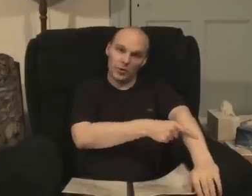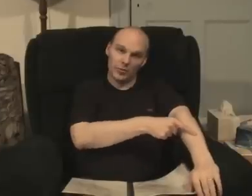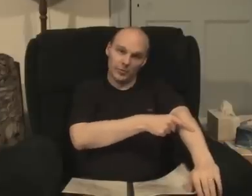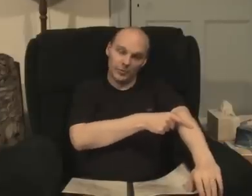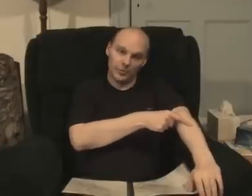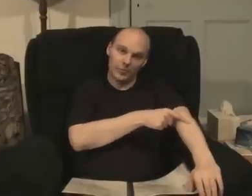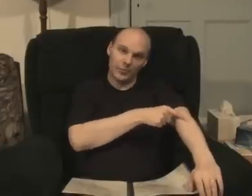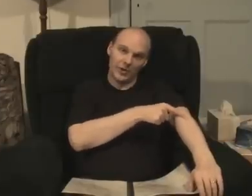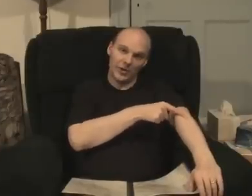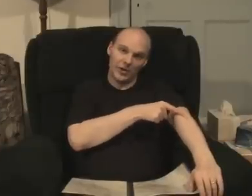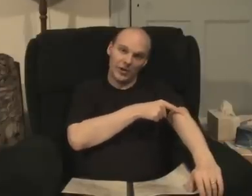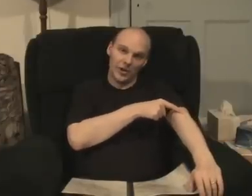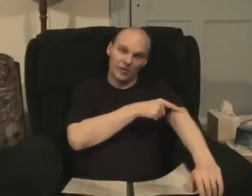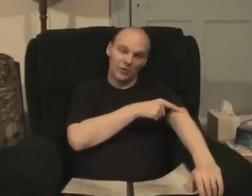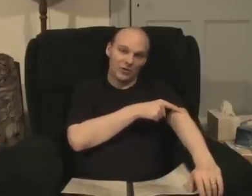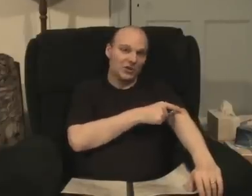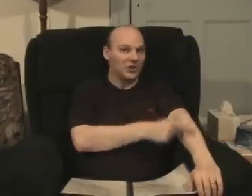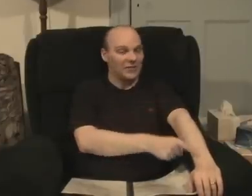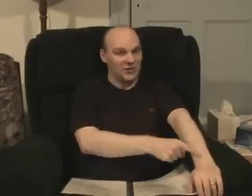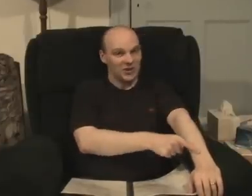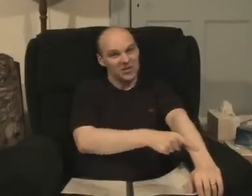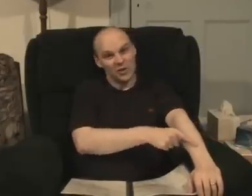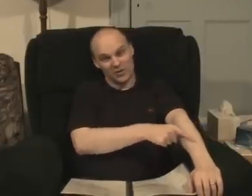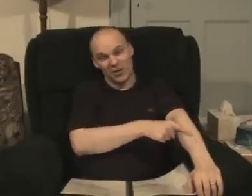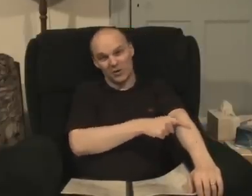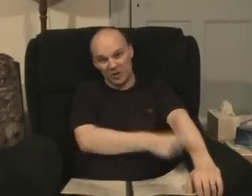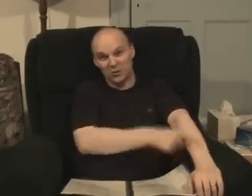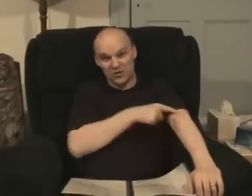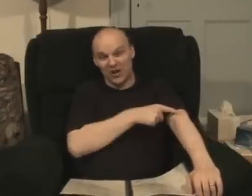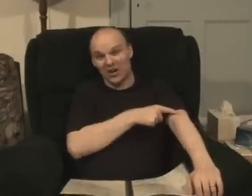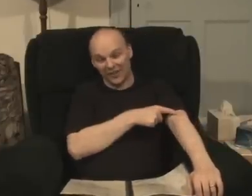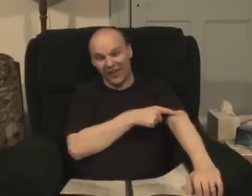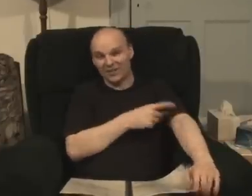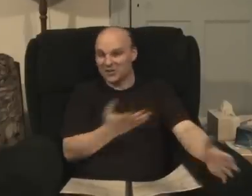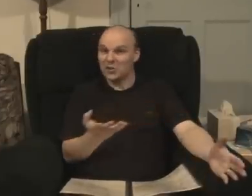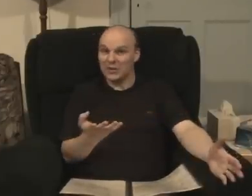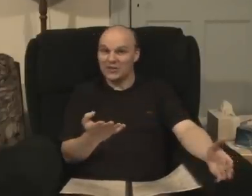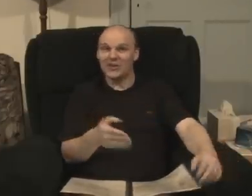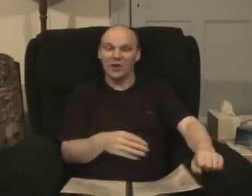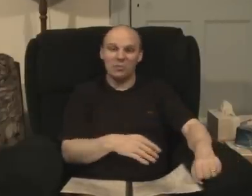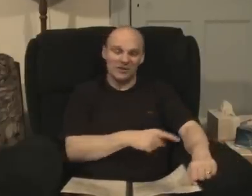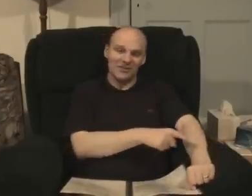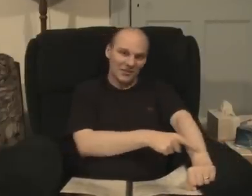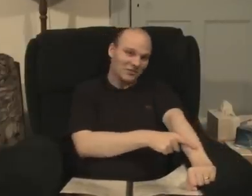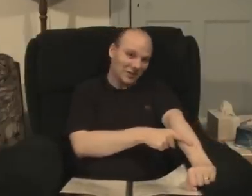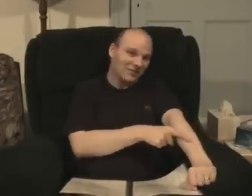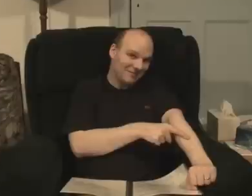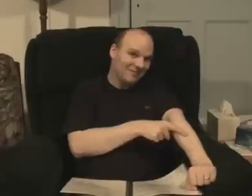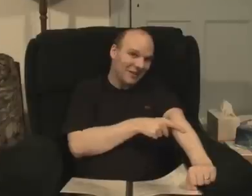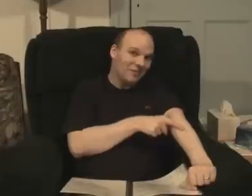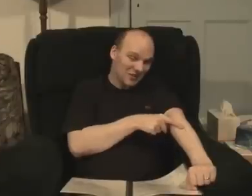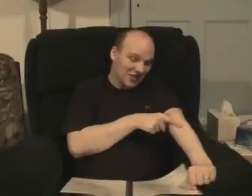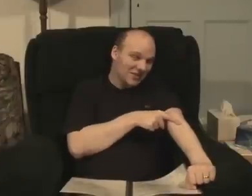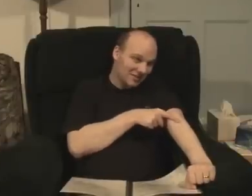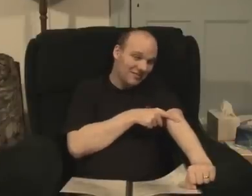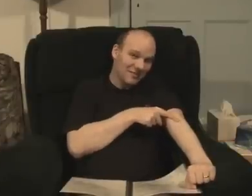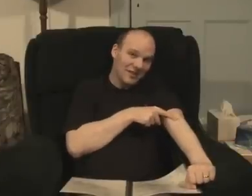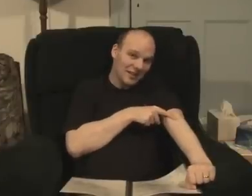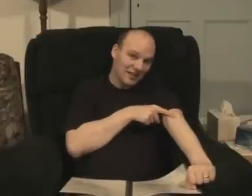Slow. So Of course, you don't have to sign slow. Slow. You could sign it like that. It still means slow, but just for one finger. emphasis. I guess that